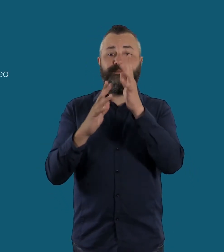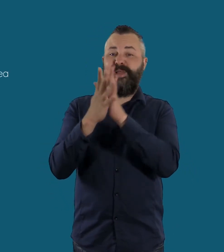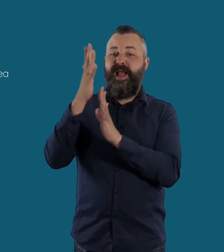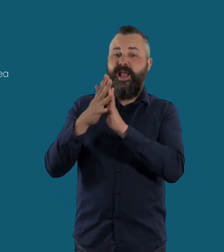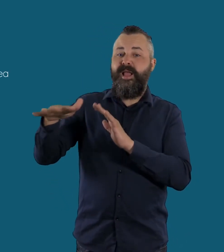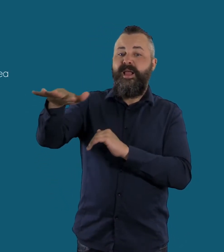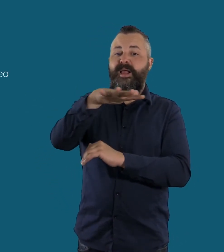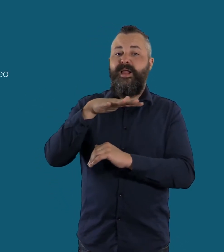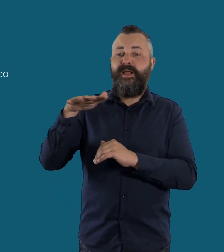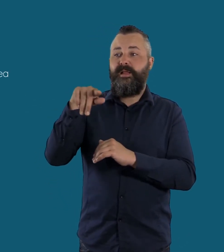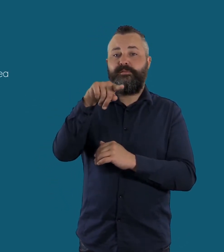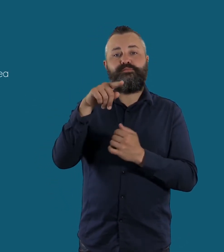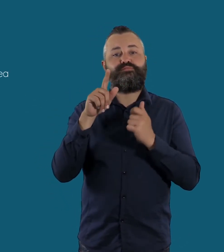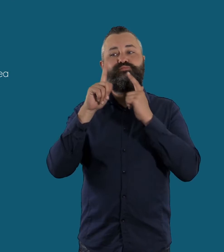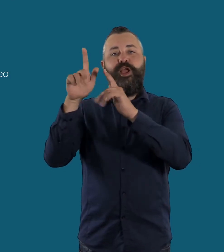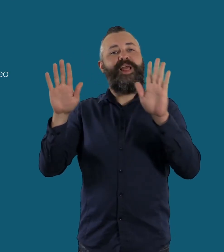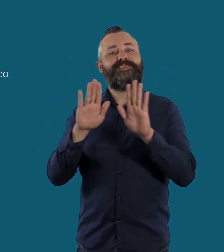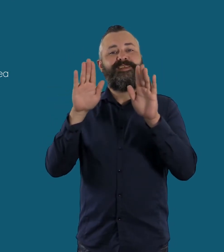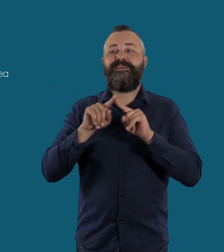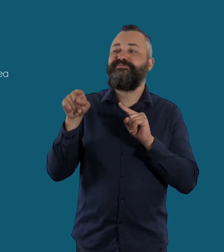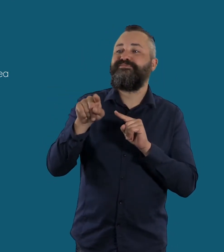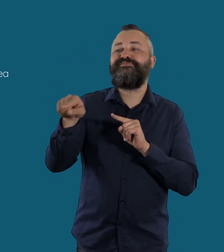10. Travelling in a bushfire-affected area.